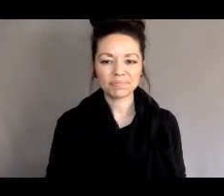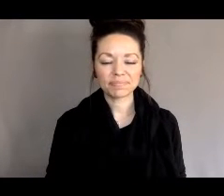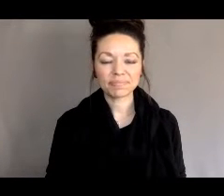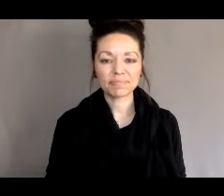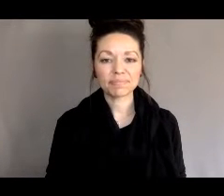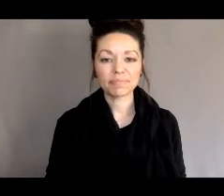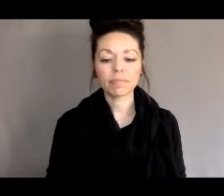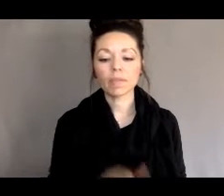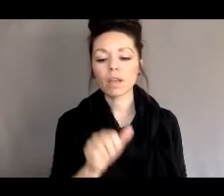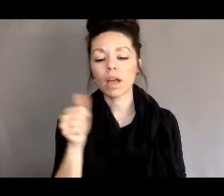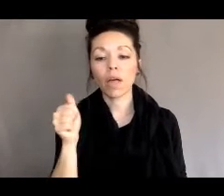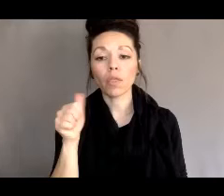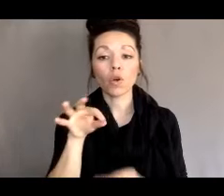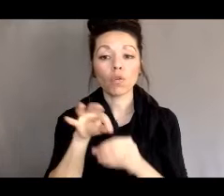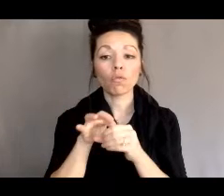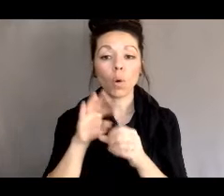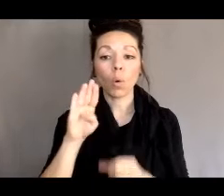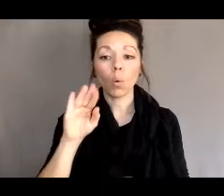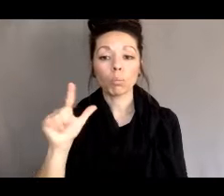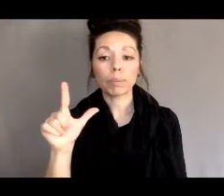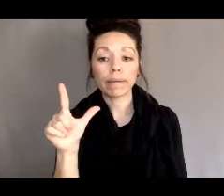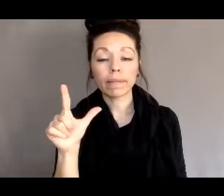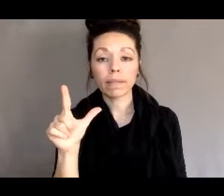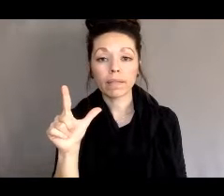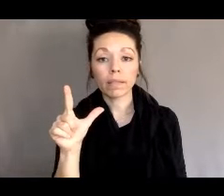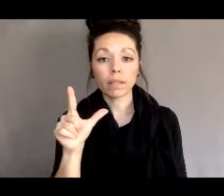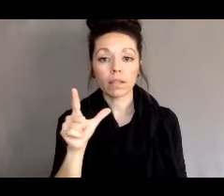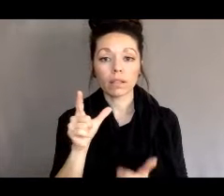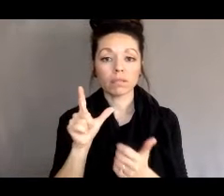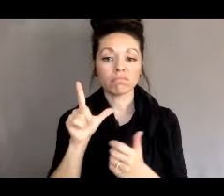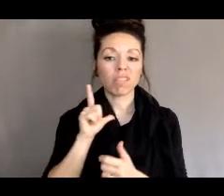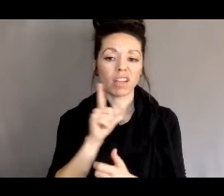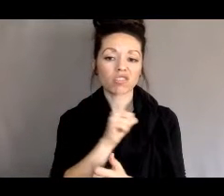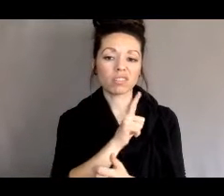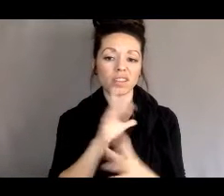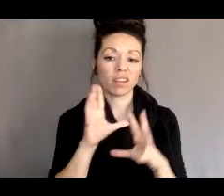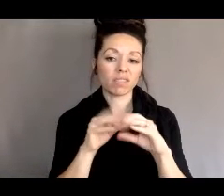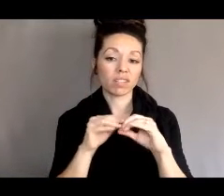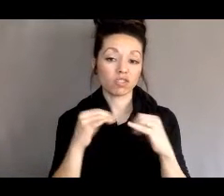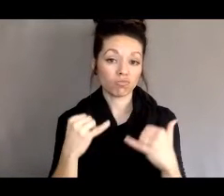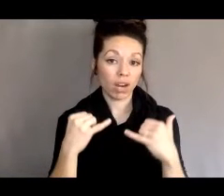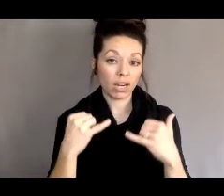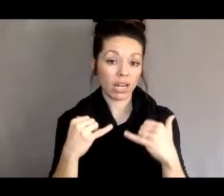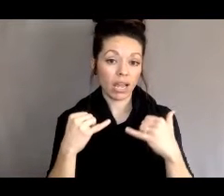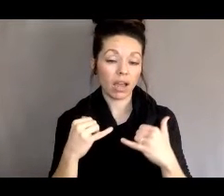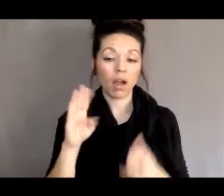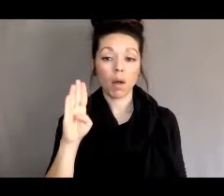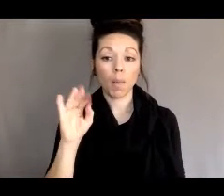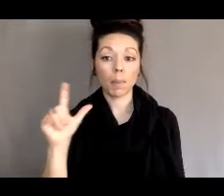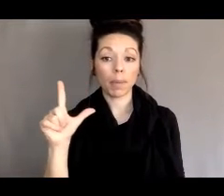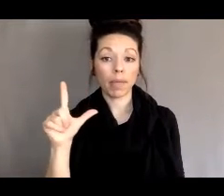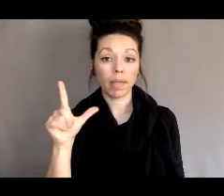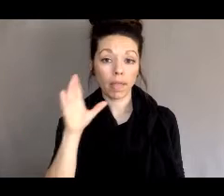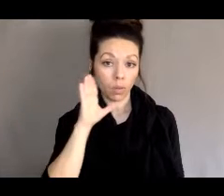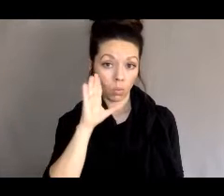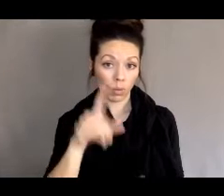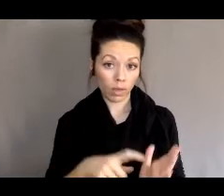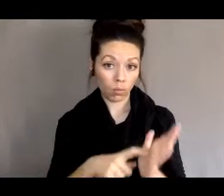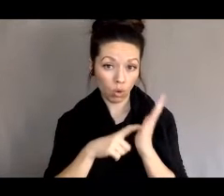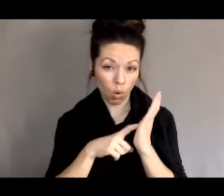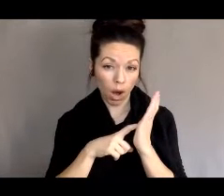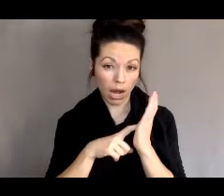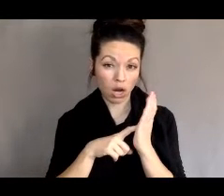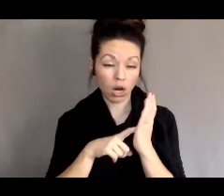Another voter bill that's going through the process, through the legislative session right now, is a bill that would require